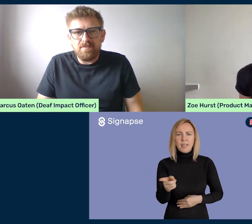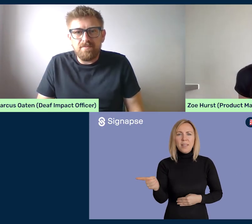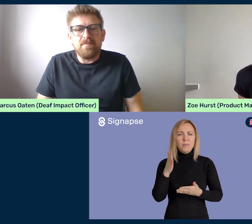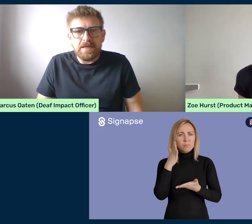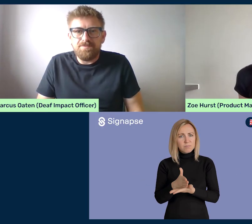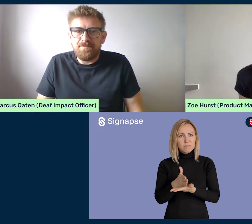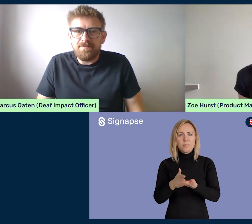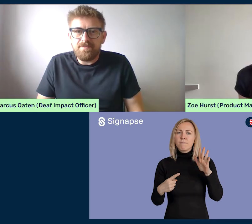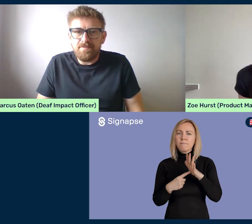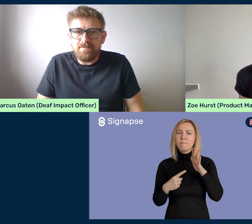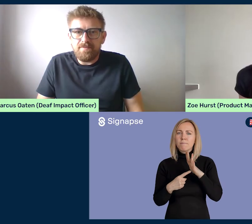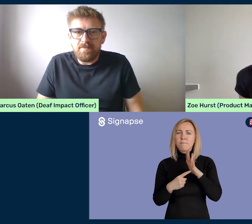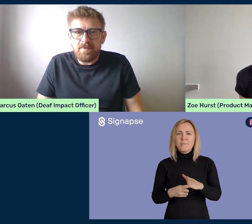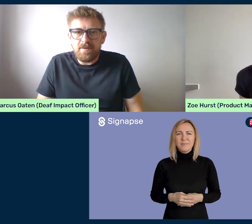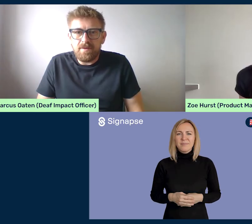well.